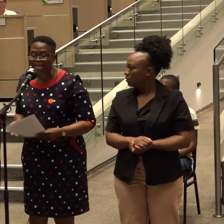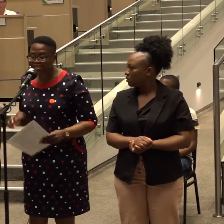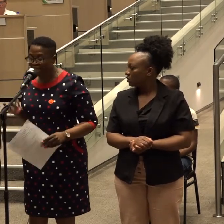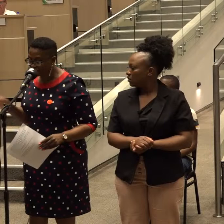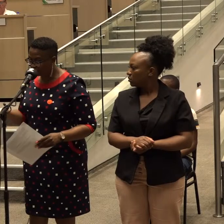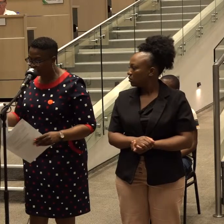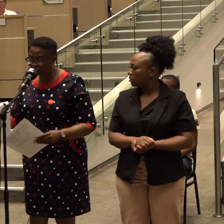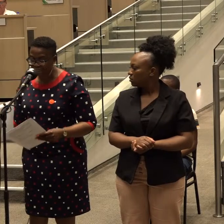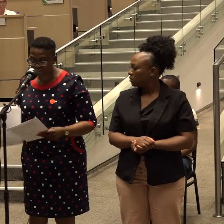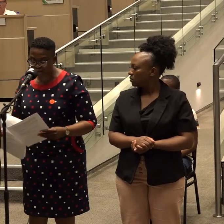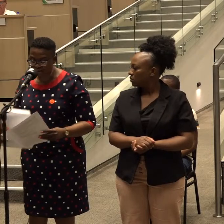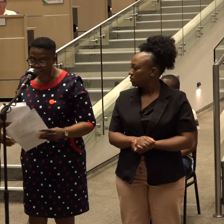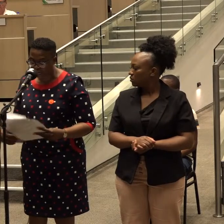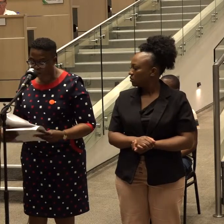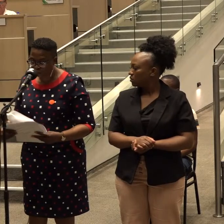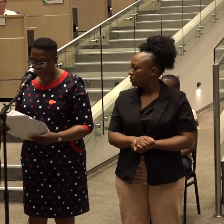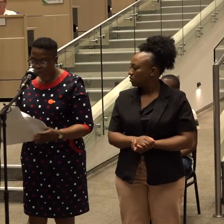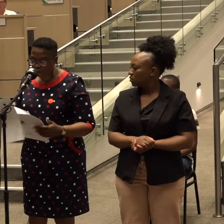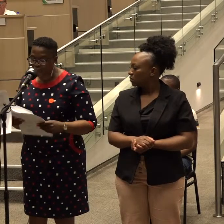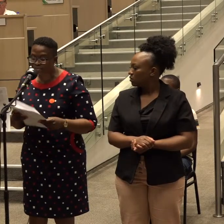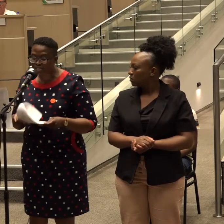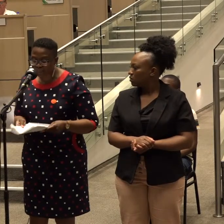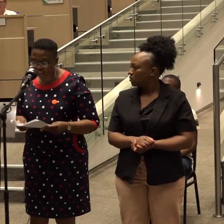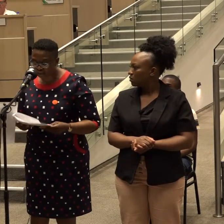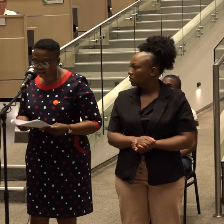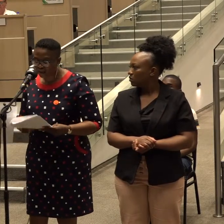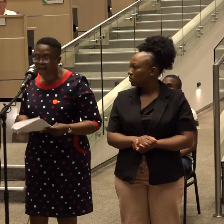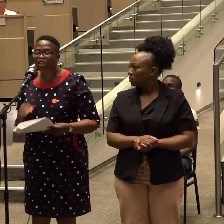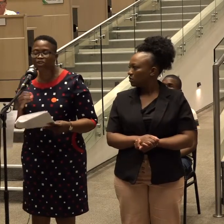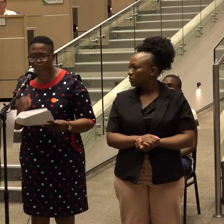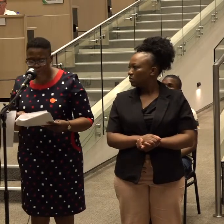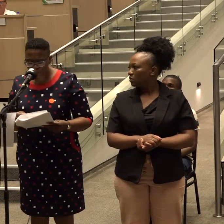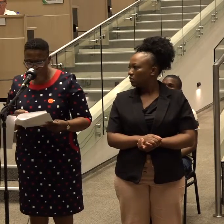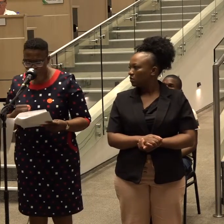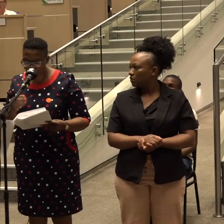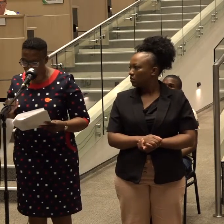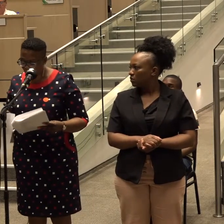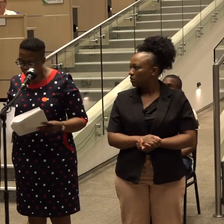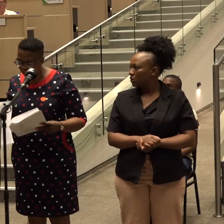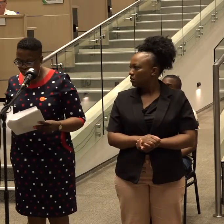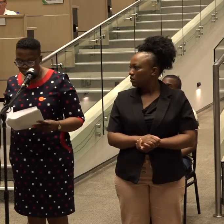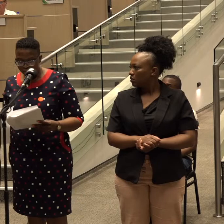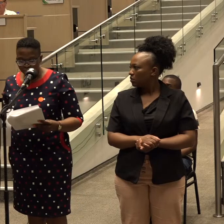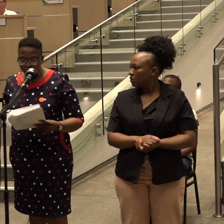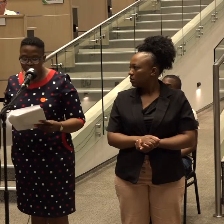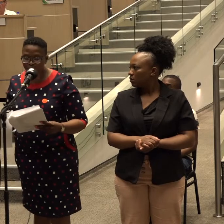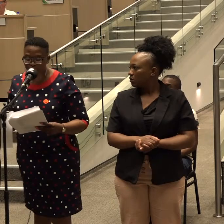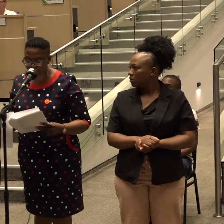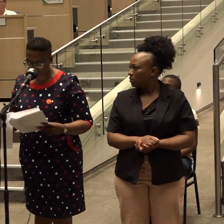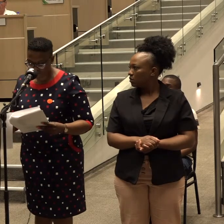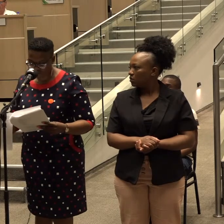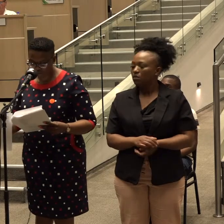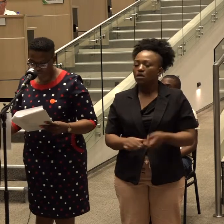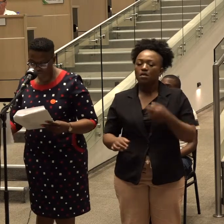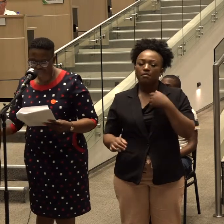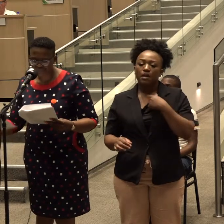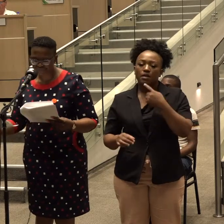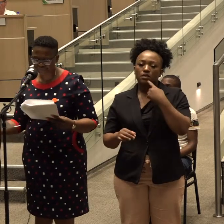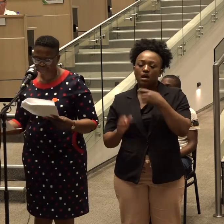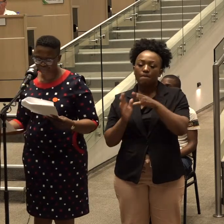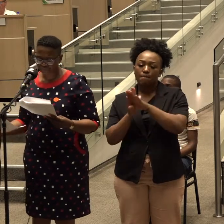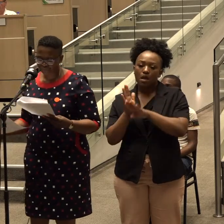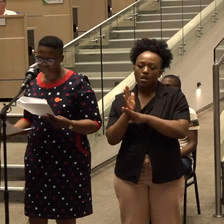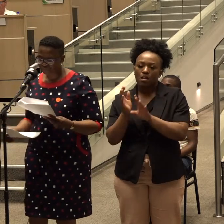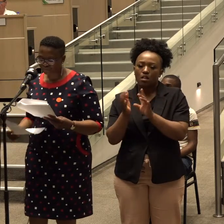as I repeat myself now I'm saying I do support the bill